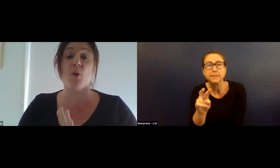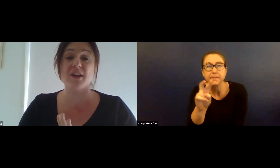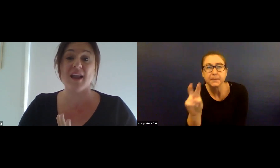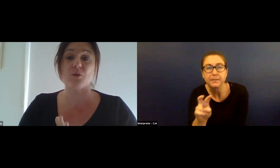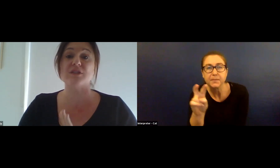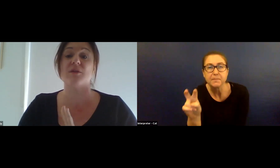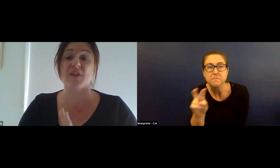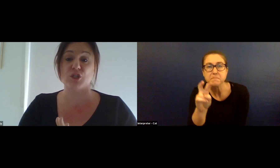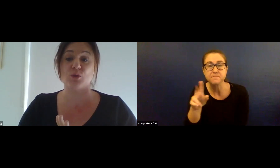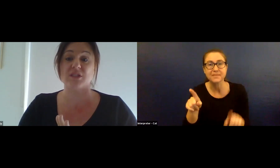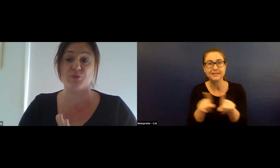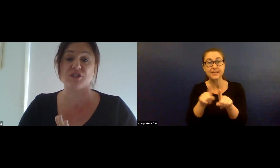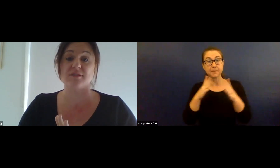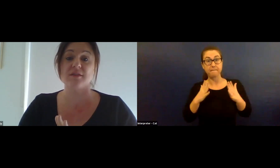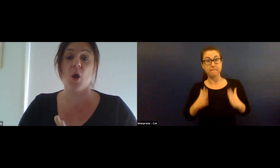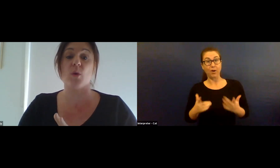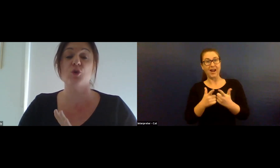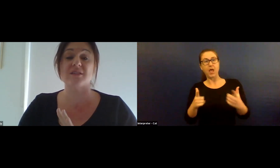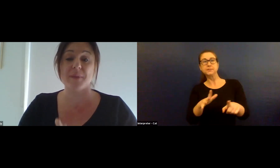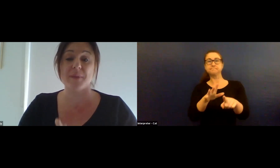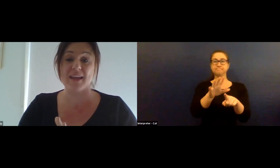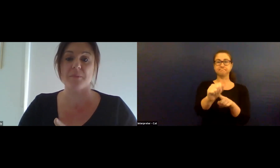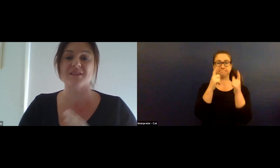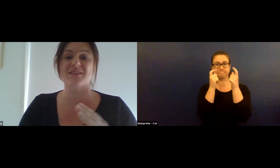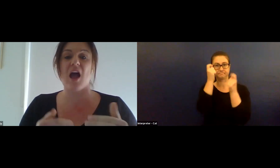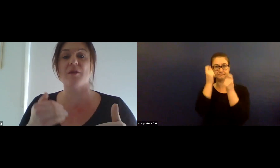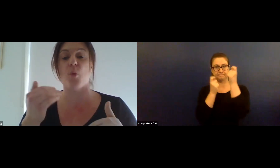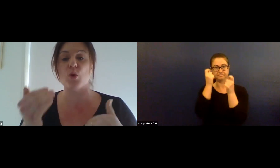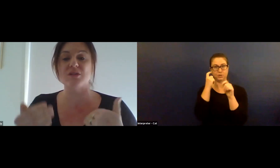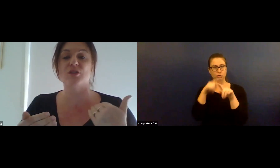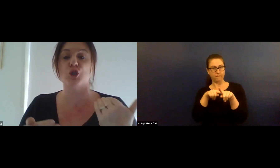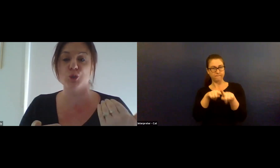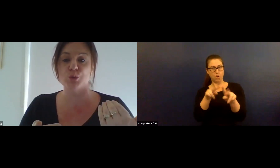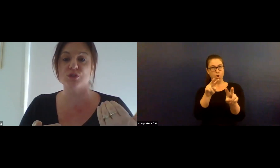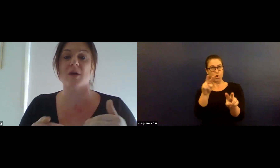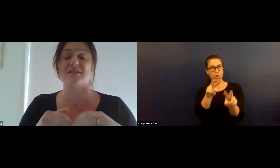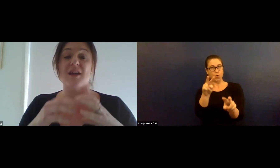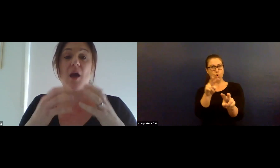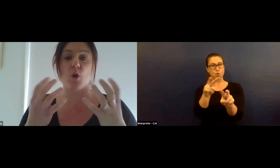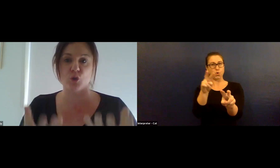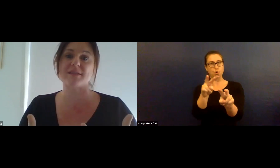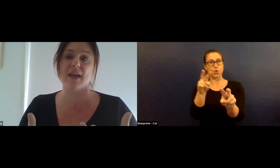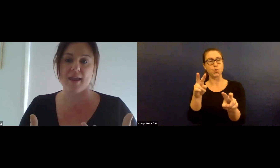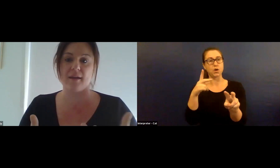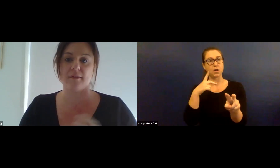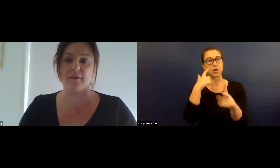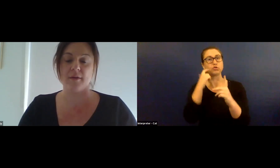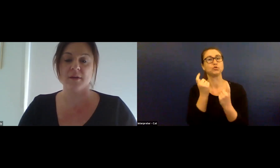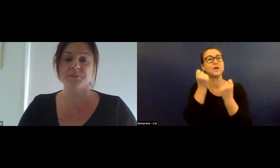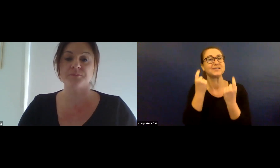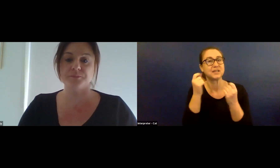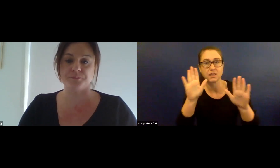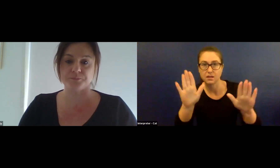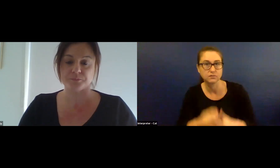watching your body language and facial expression when you are speaking, because they are important cues to understand what you are saying.